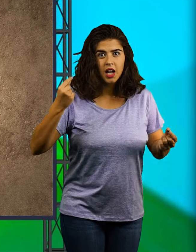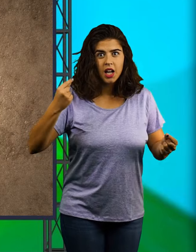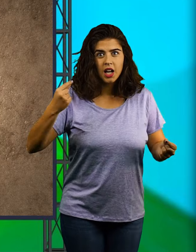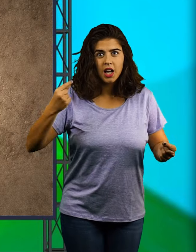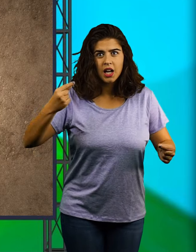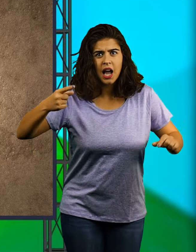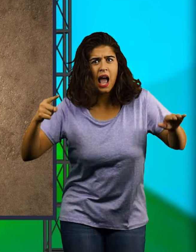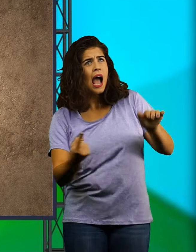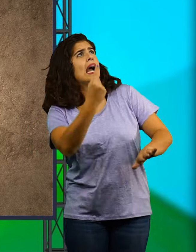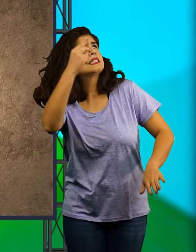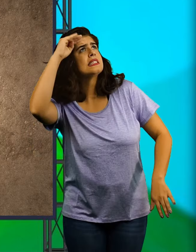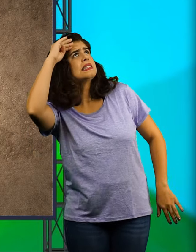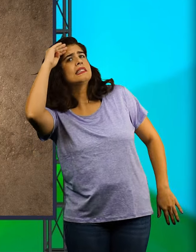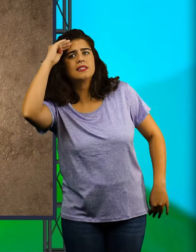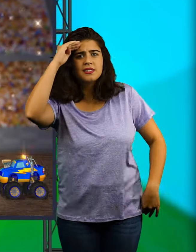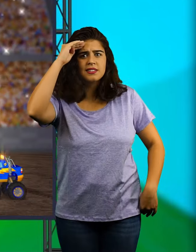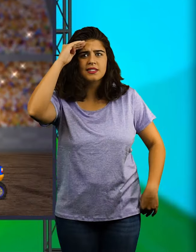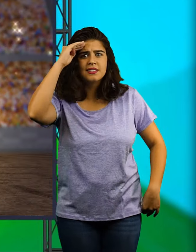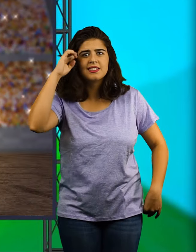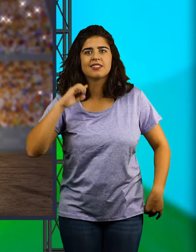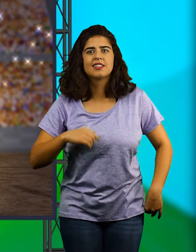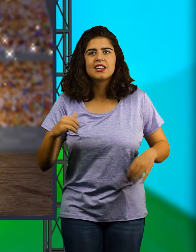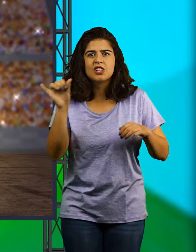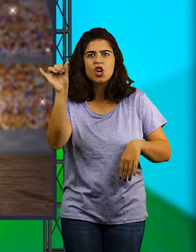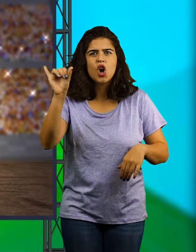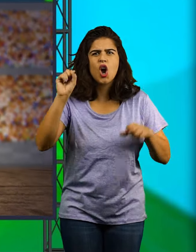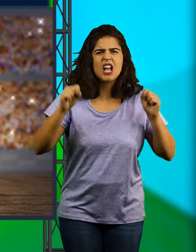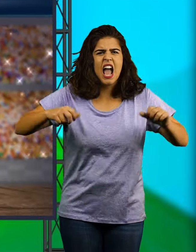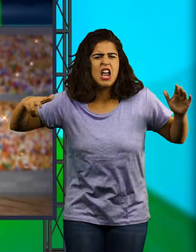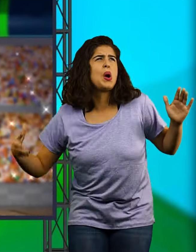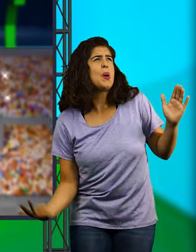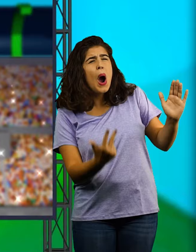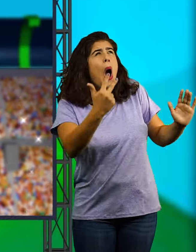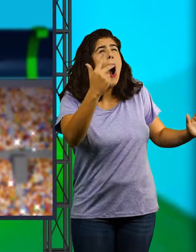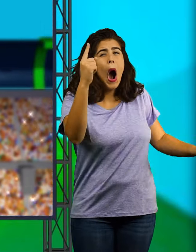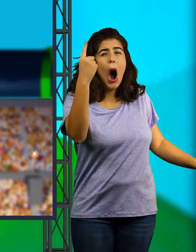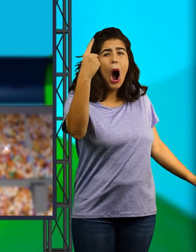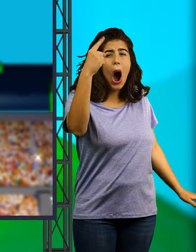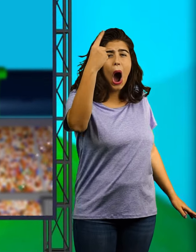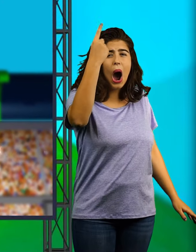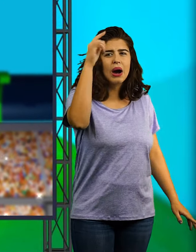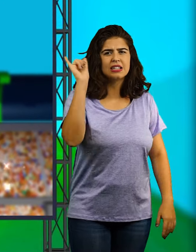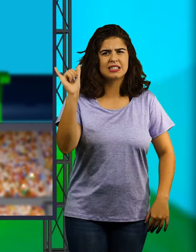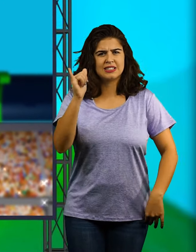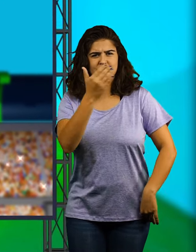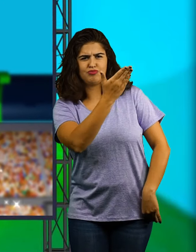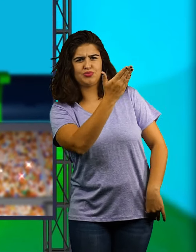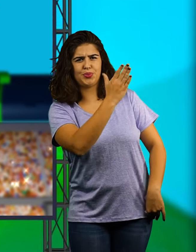H is for high. No one else can jump quite as high as Bolt. Wahoo!